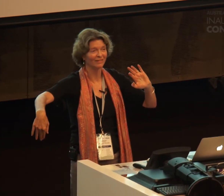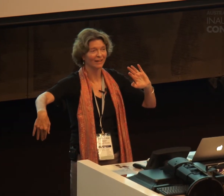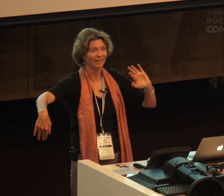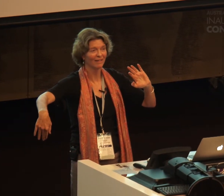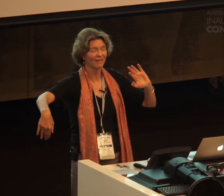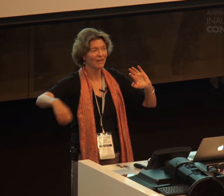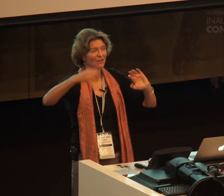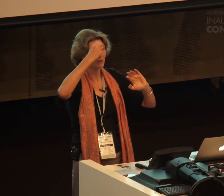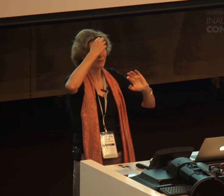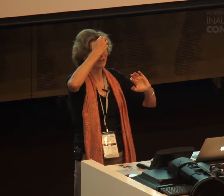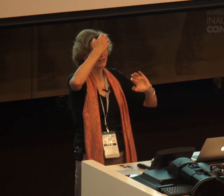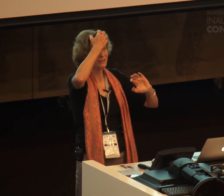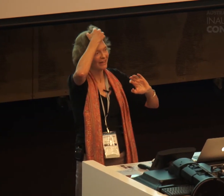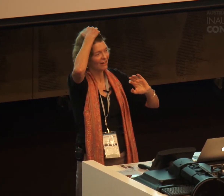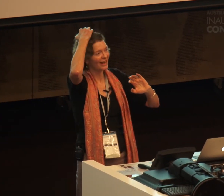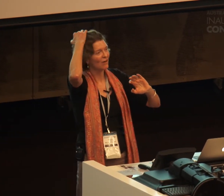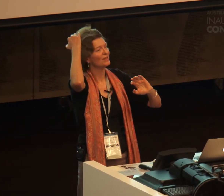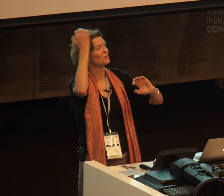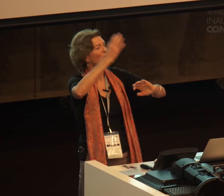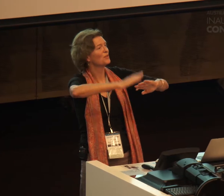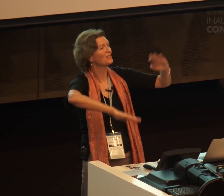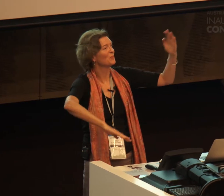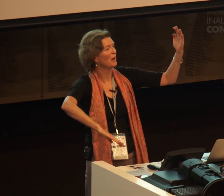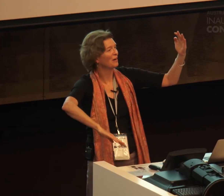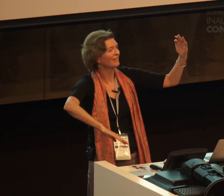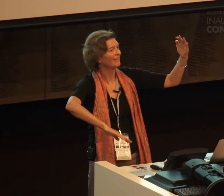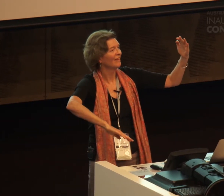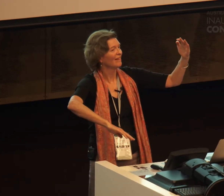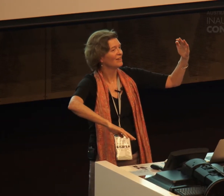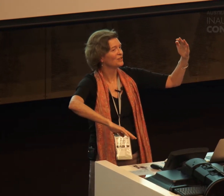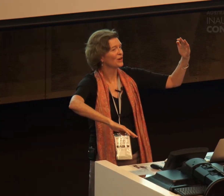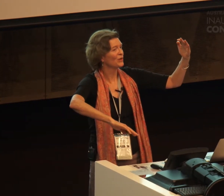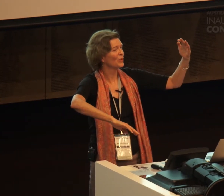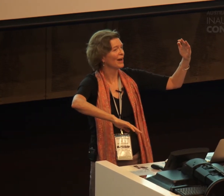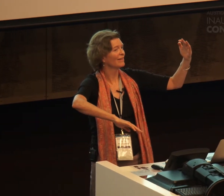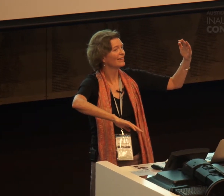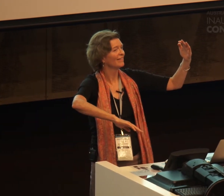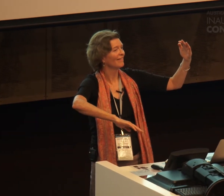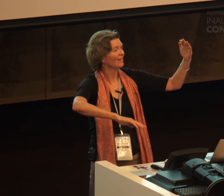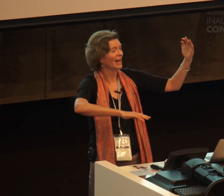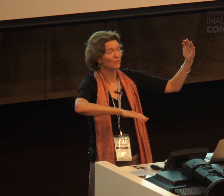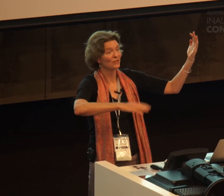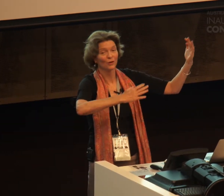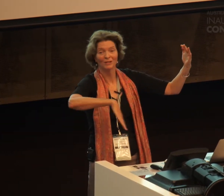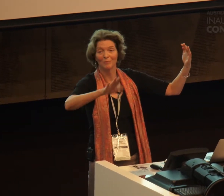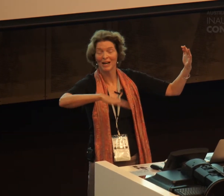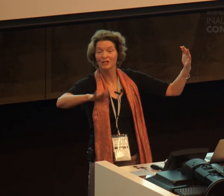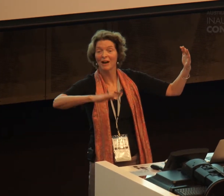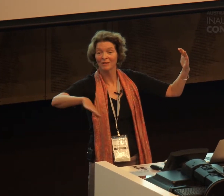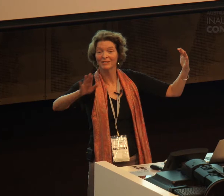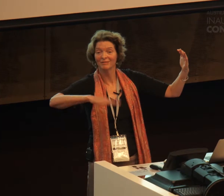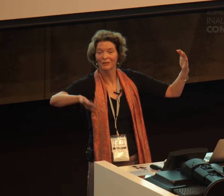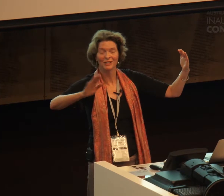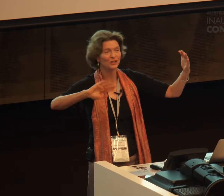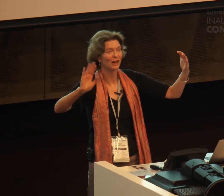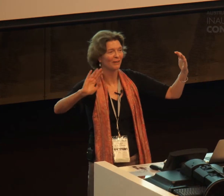out. Okay? So what I'm going to do here now is pull these apart and show you what happens by